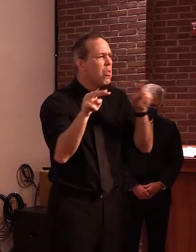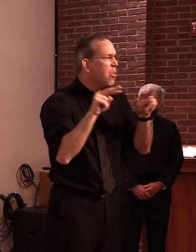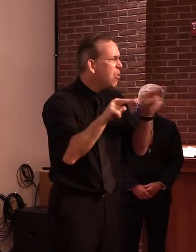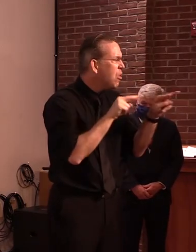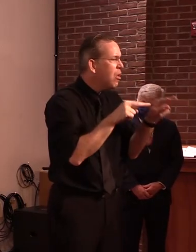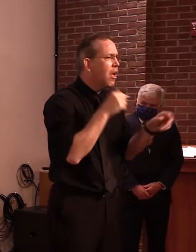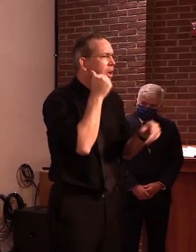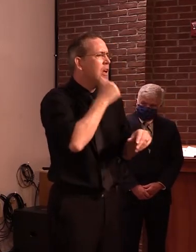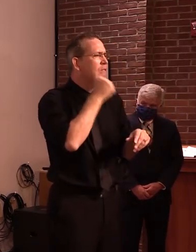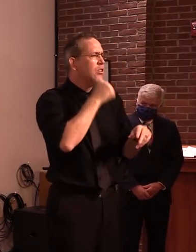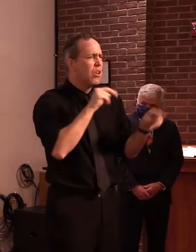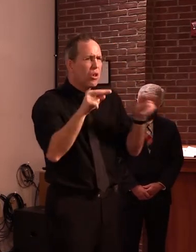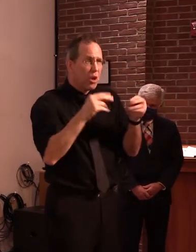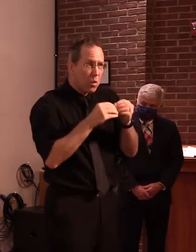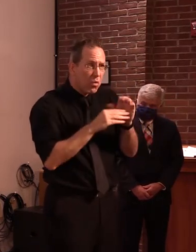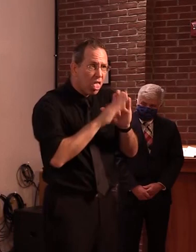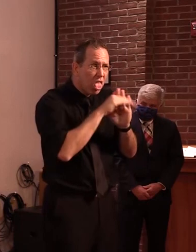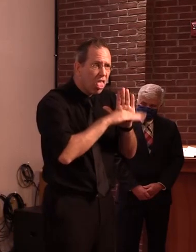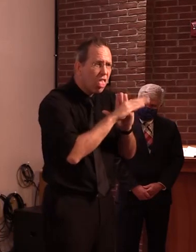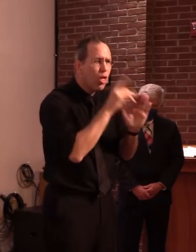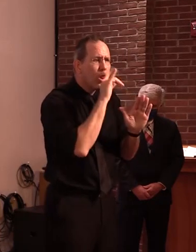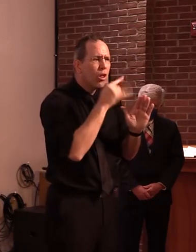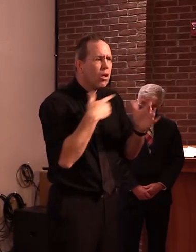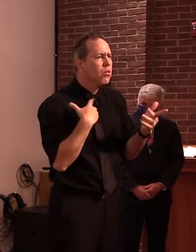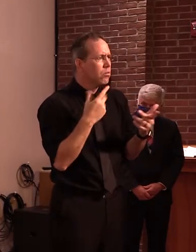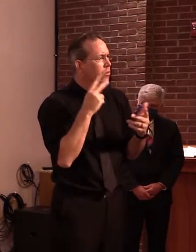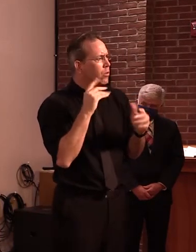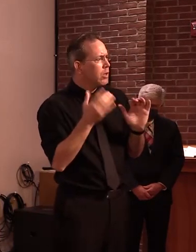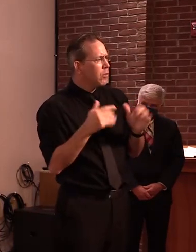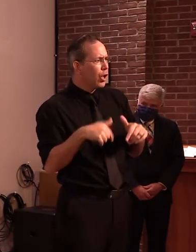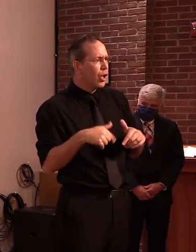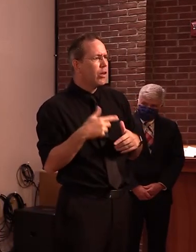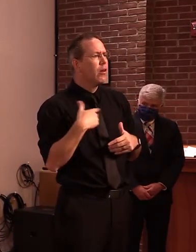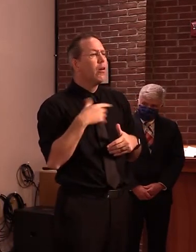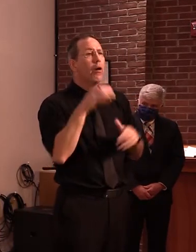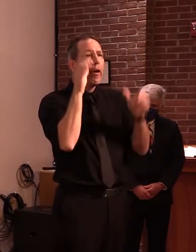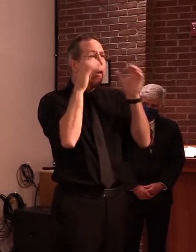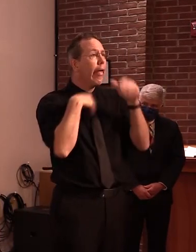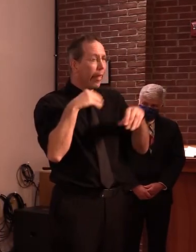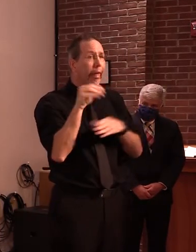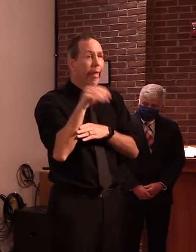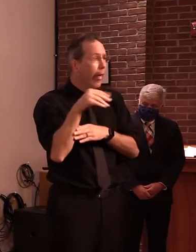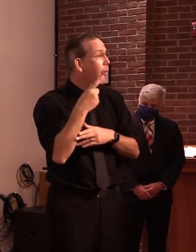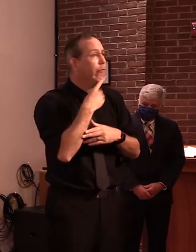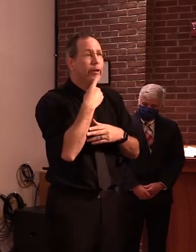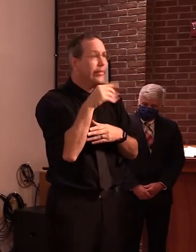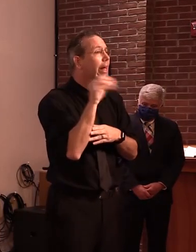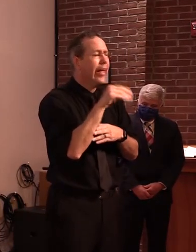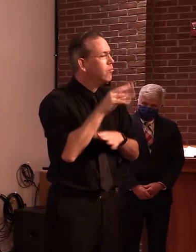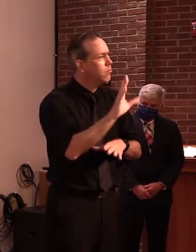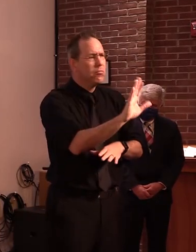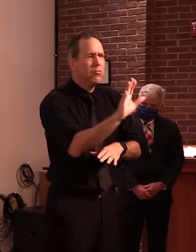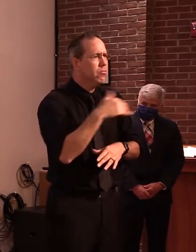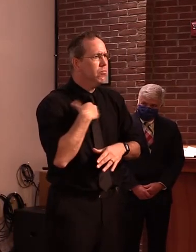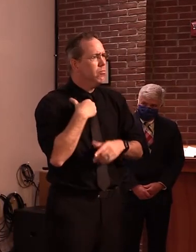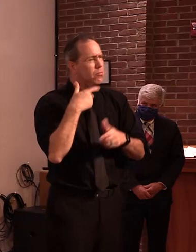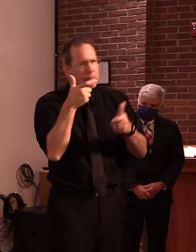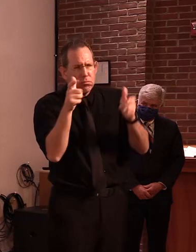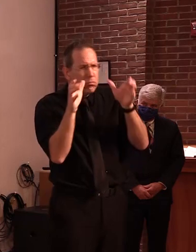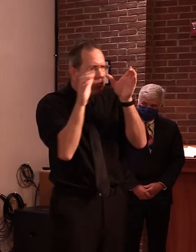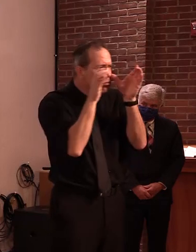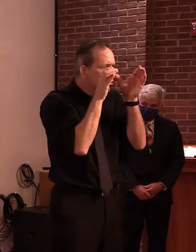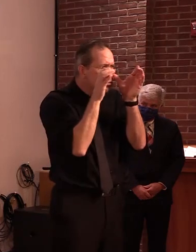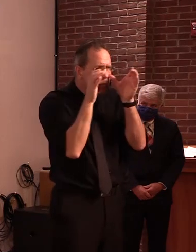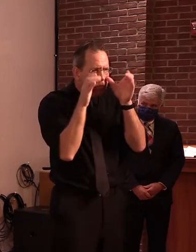me, and I'm just trying to, again, stay one step ahead. So I take everyone's advice. It doesn't mean that